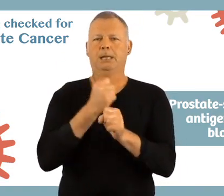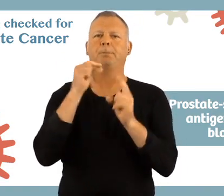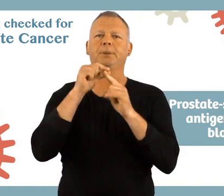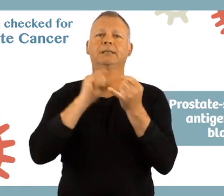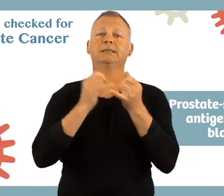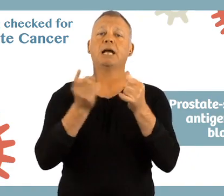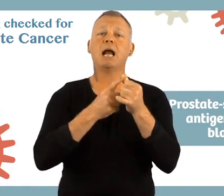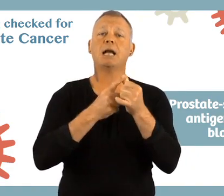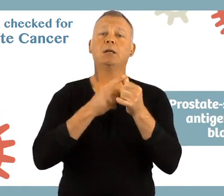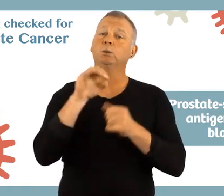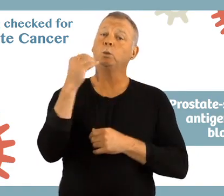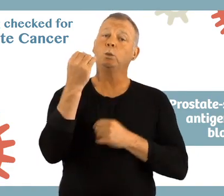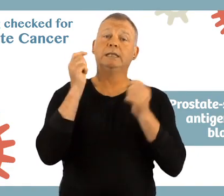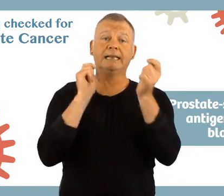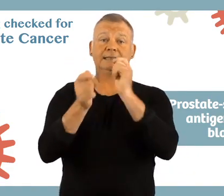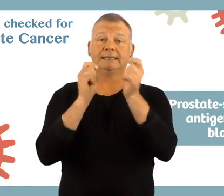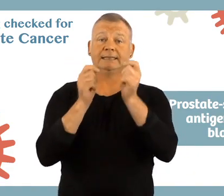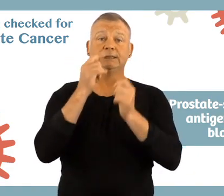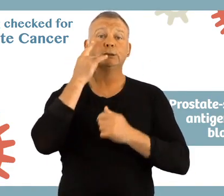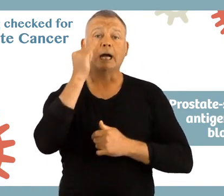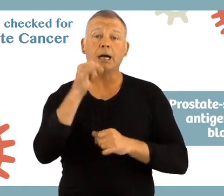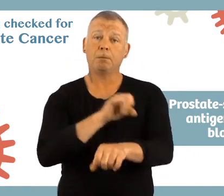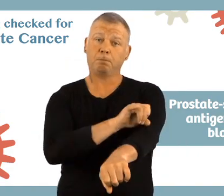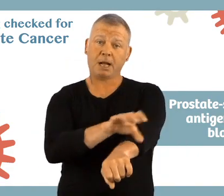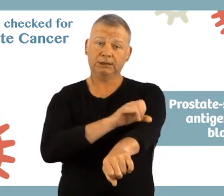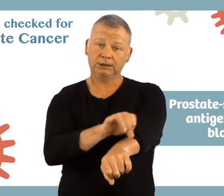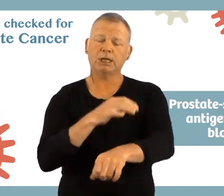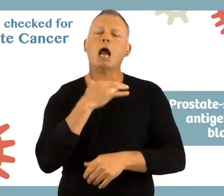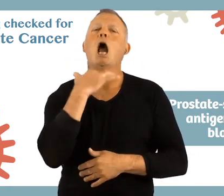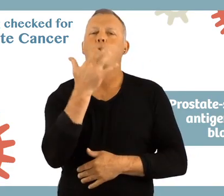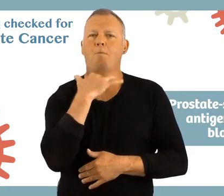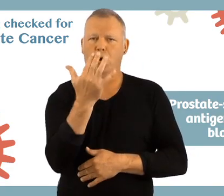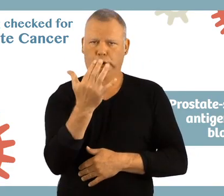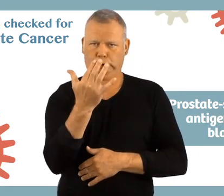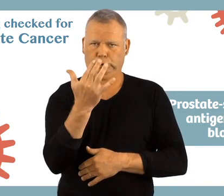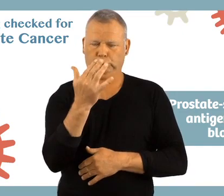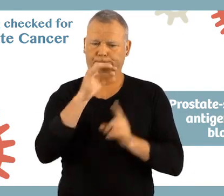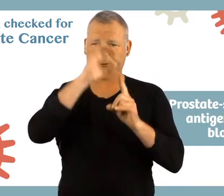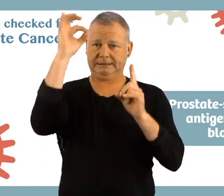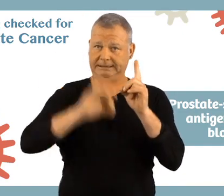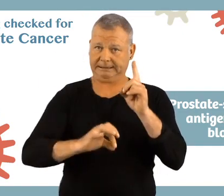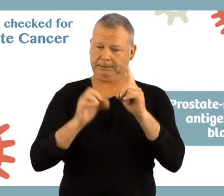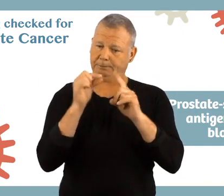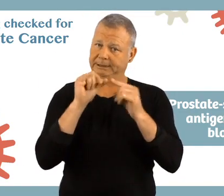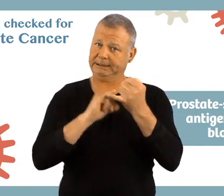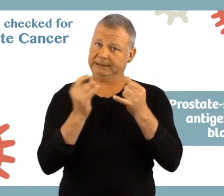This is a blood test to measure the PSA level in your blood. The prostate gland makes